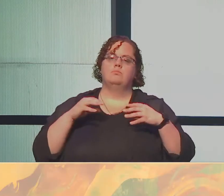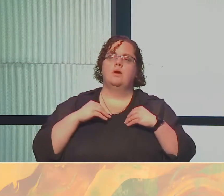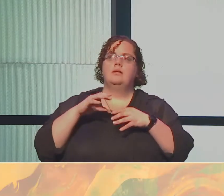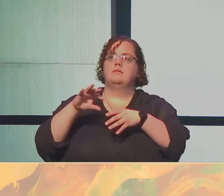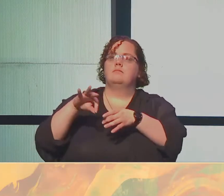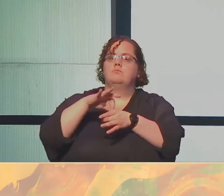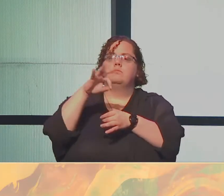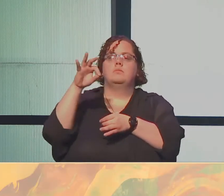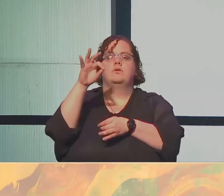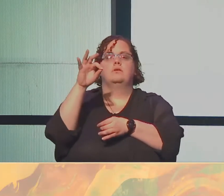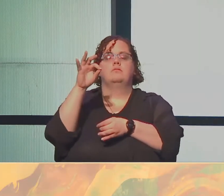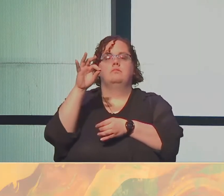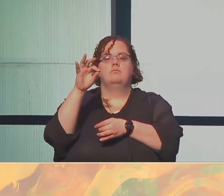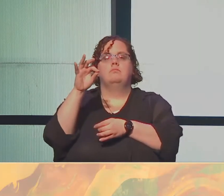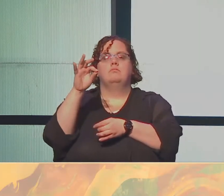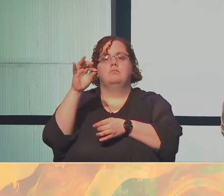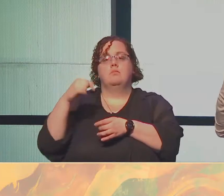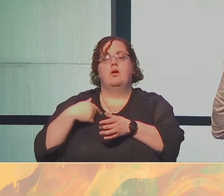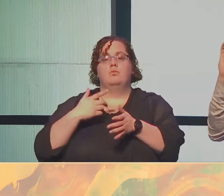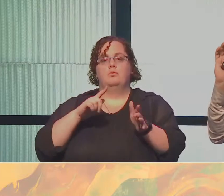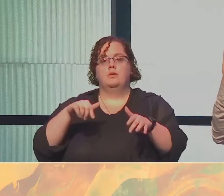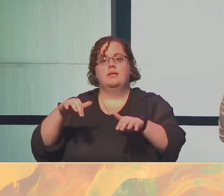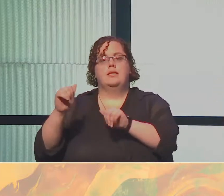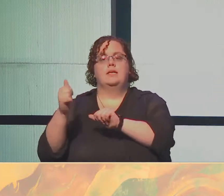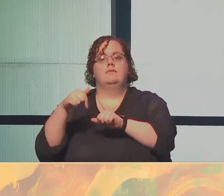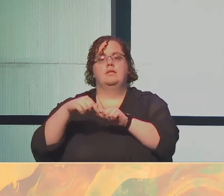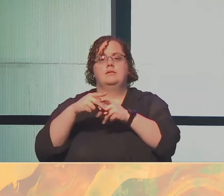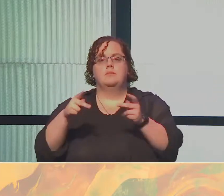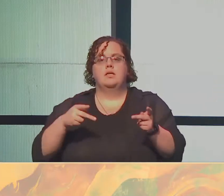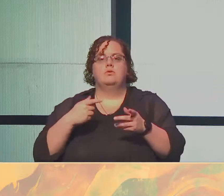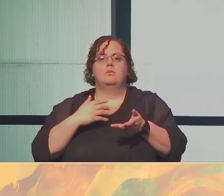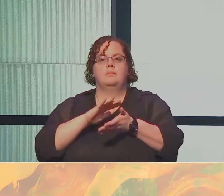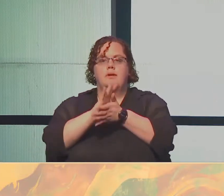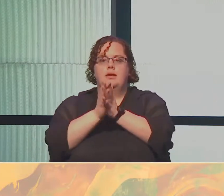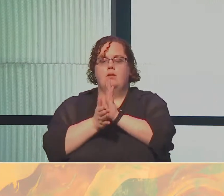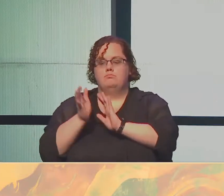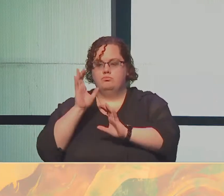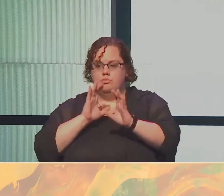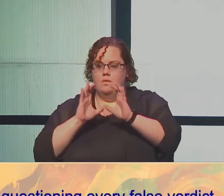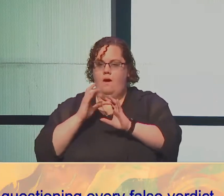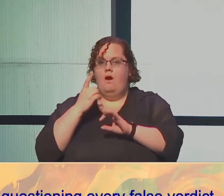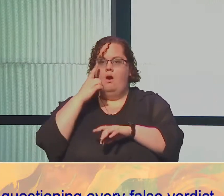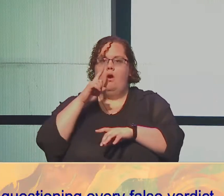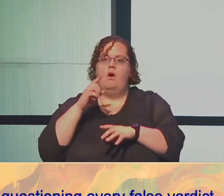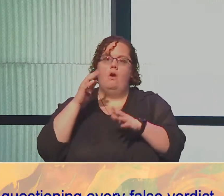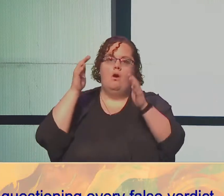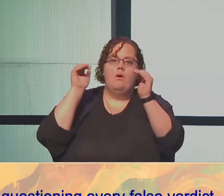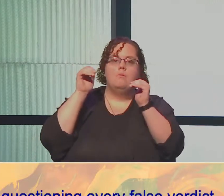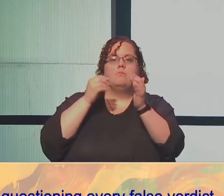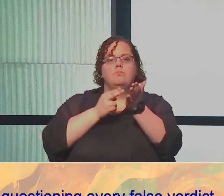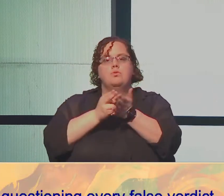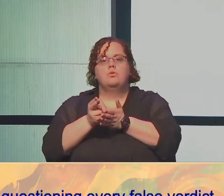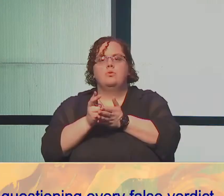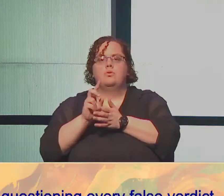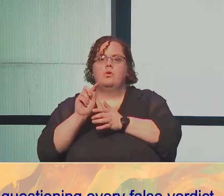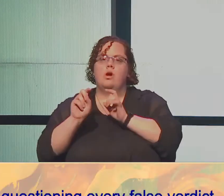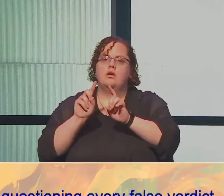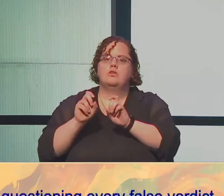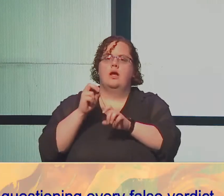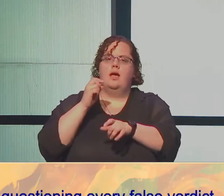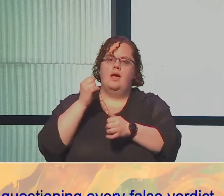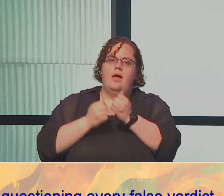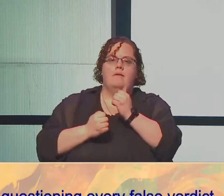Spirit. And as we all leave this place, may we become detectives of hope and truth, questioning every false verdict